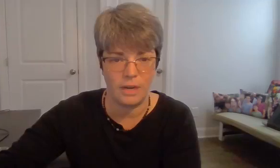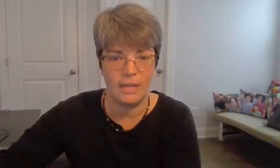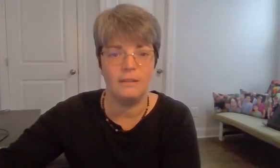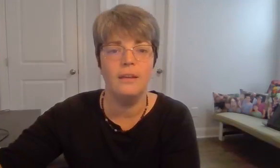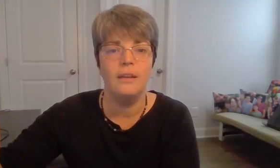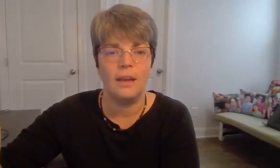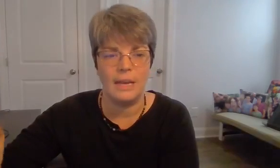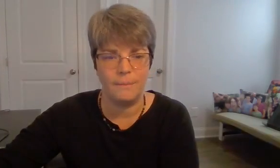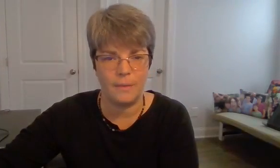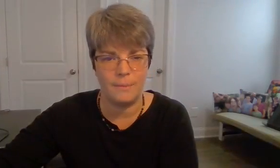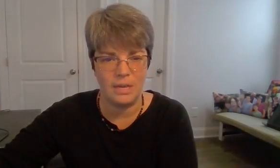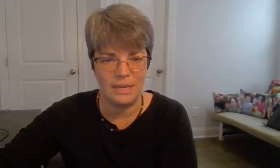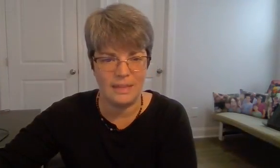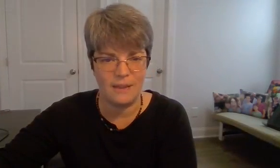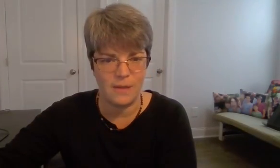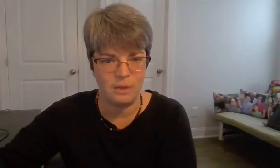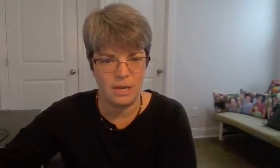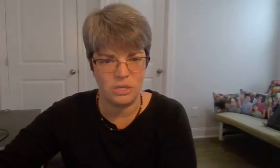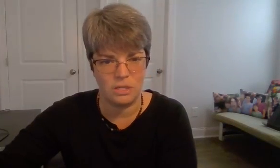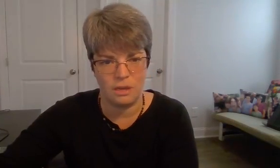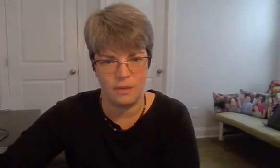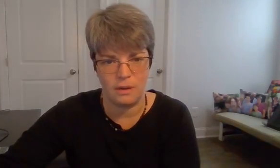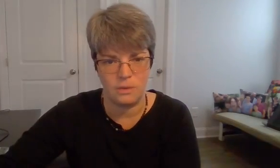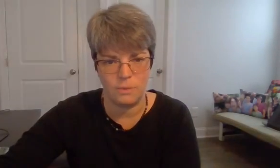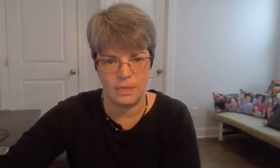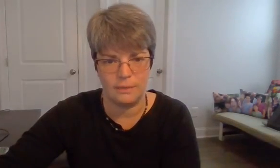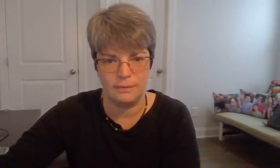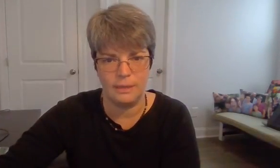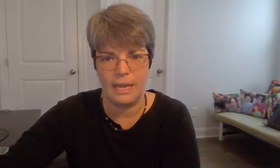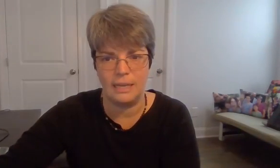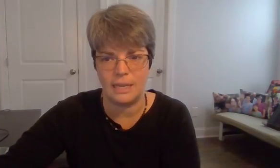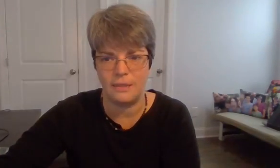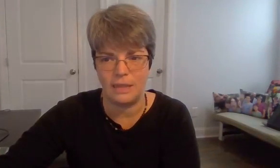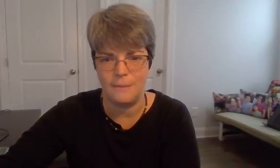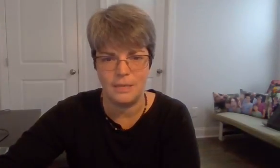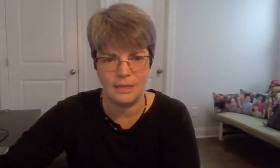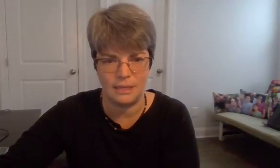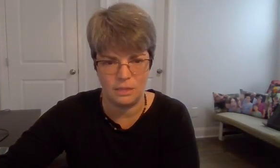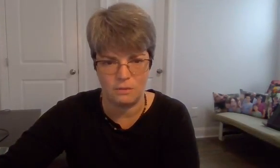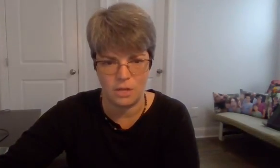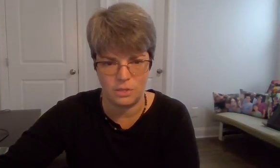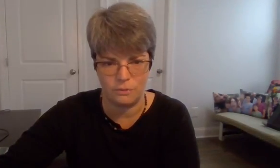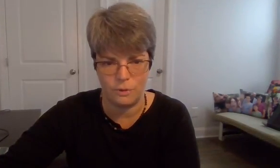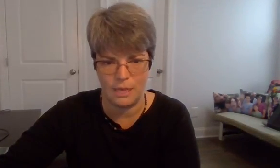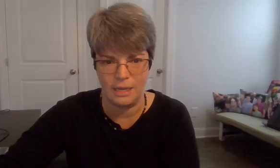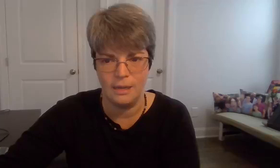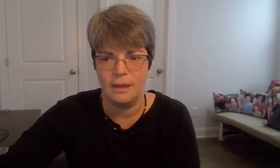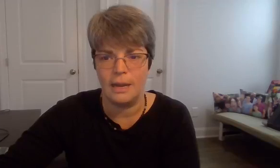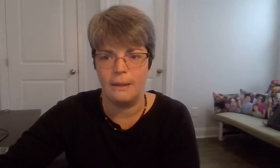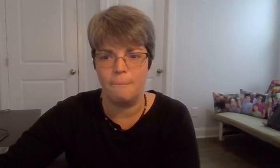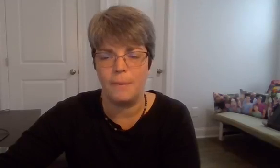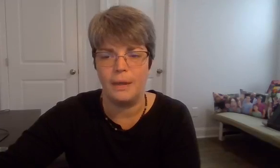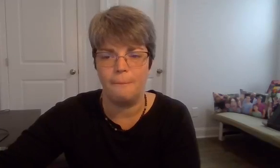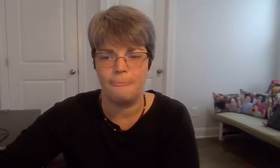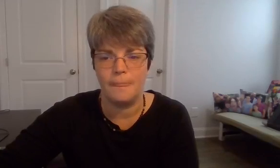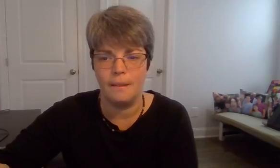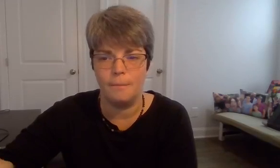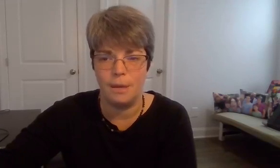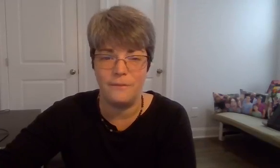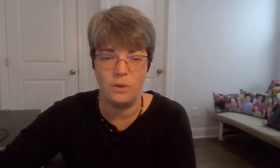credit, I'm going to need that evaluation on there as well. And I think Amy's collecting the roster for me. But if you can